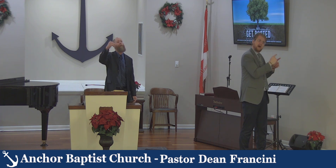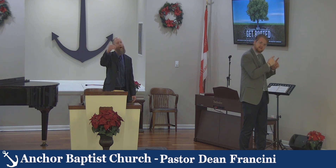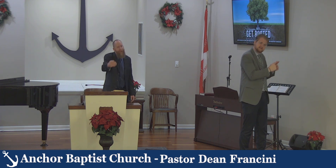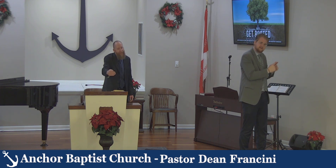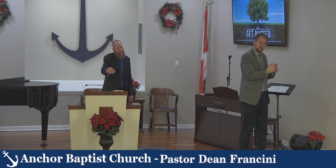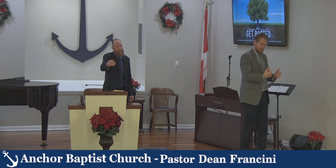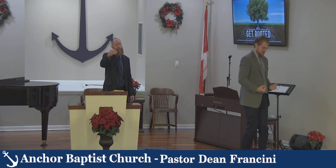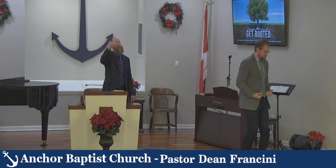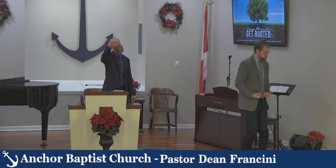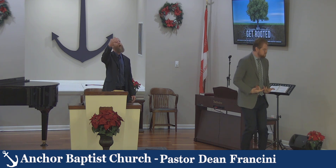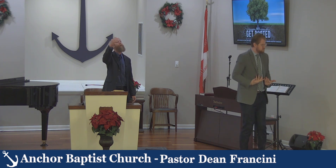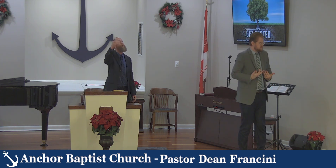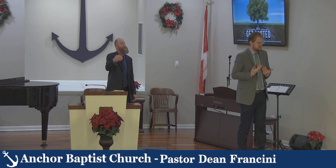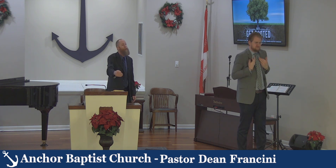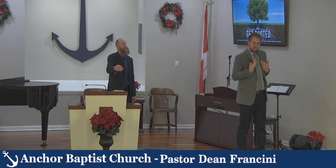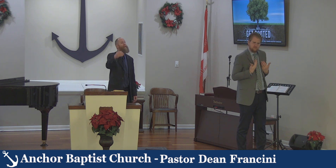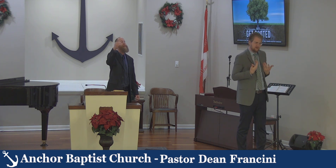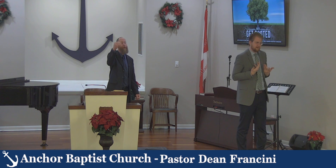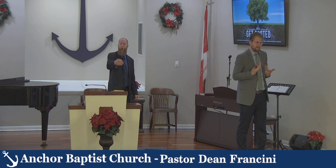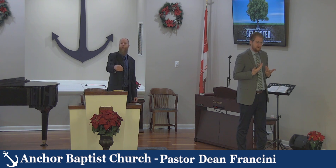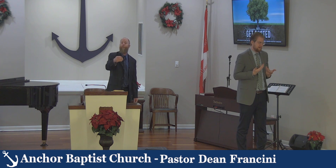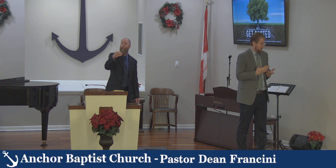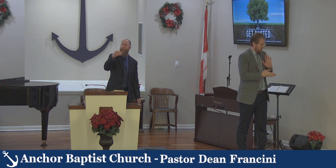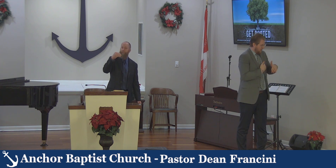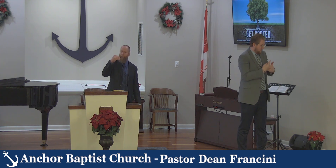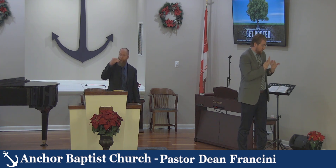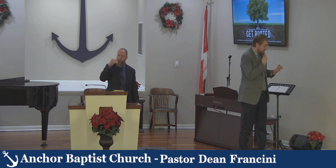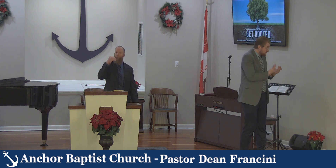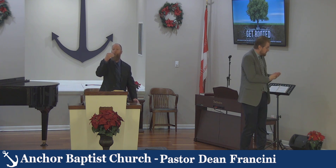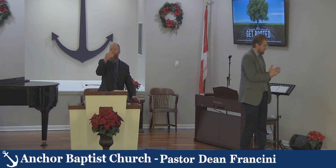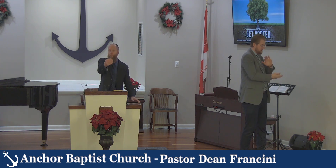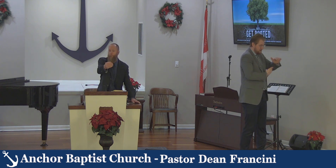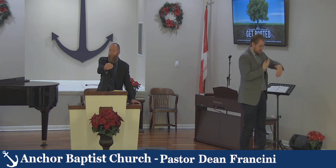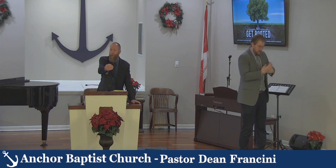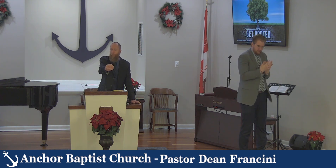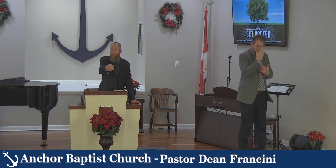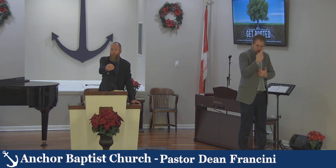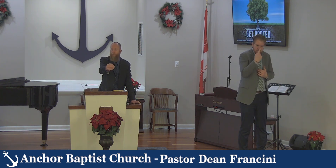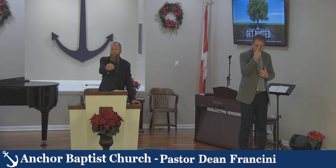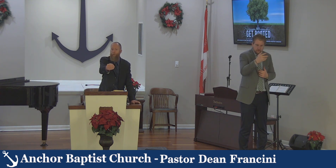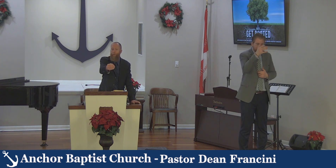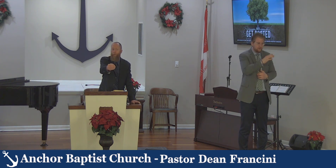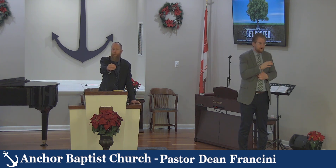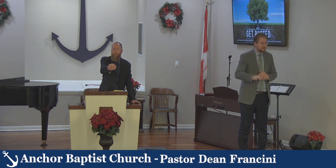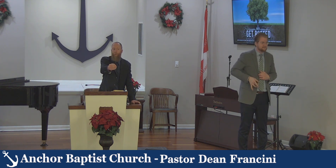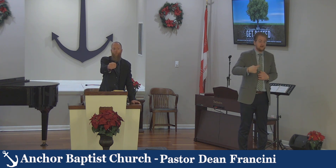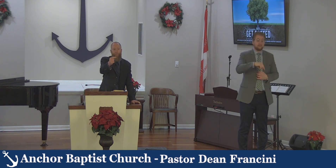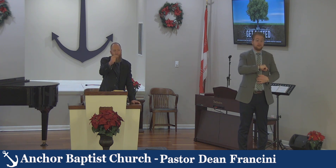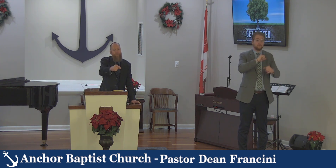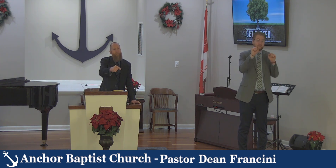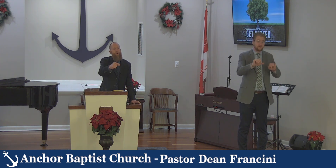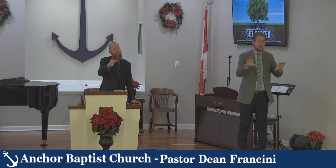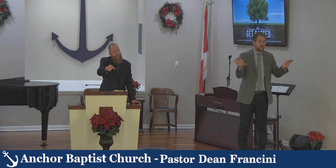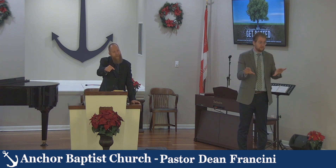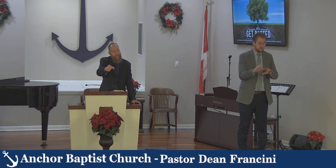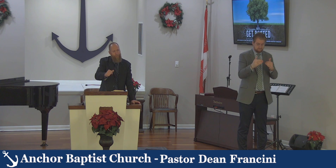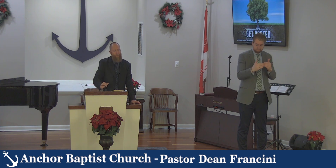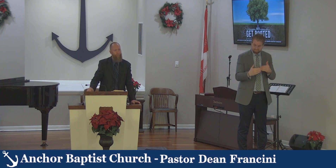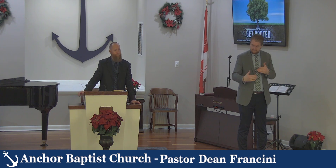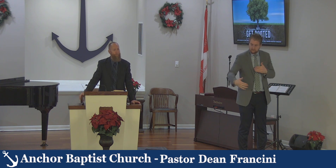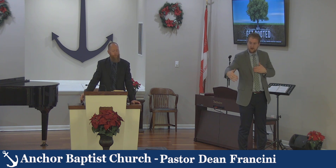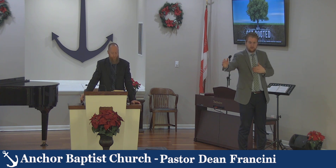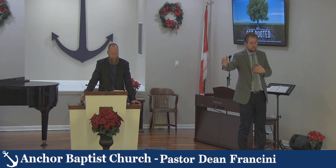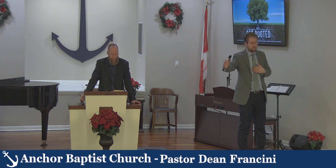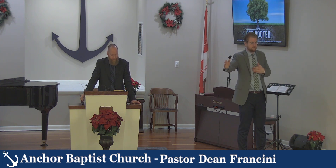of the positive and all the good and the cause for Christ that we can do from this point forward. Redeeming our time.